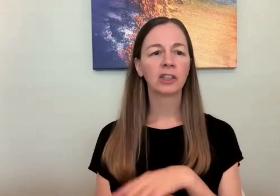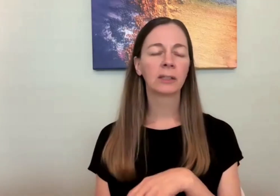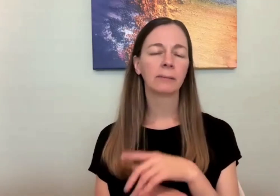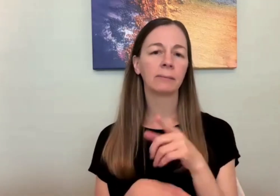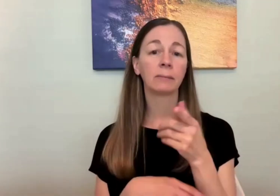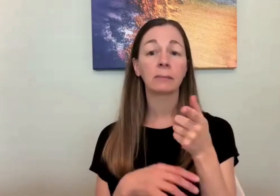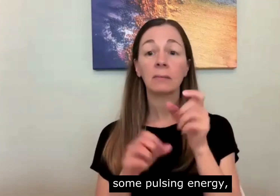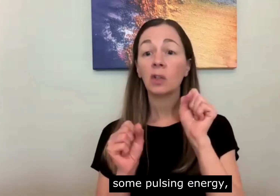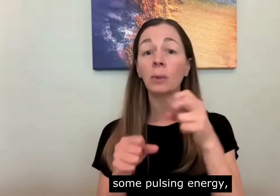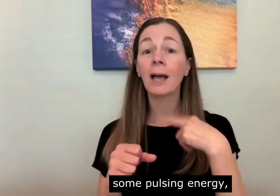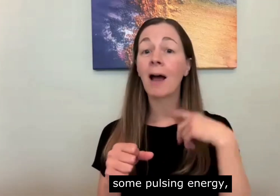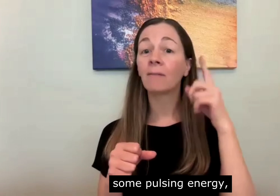some pulsing energy